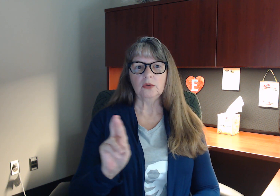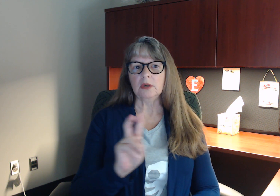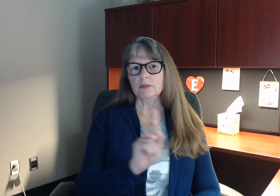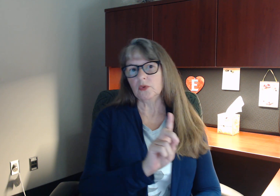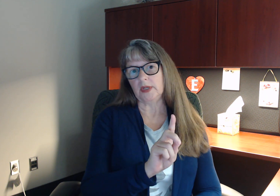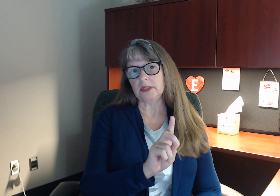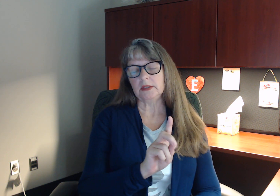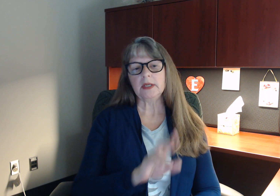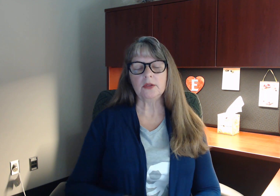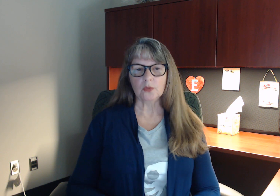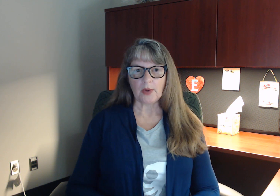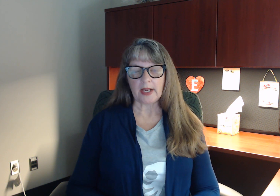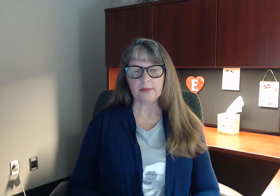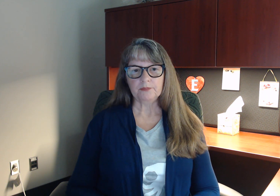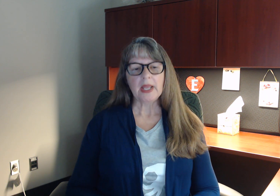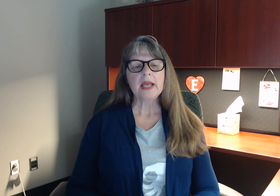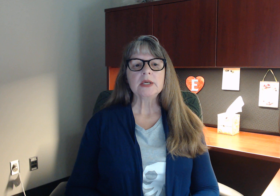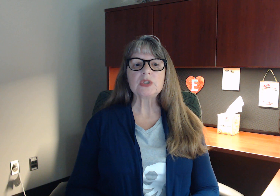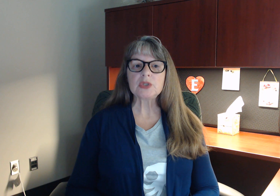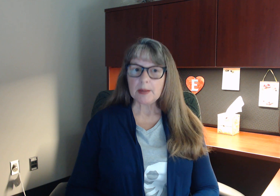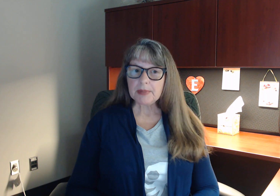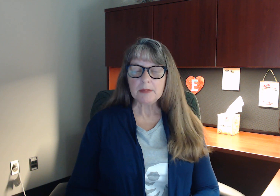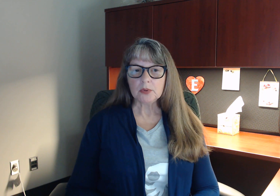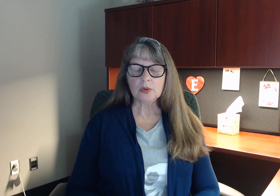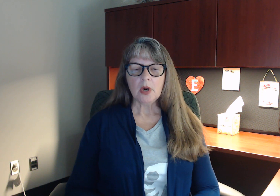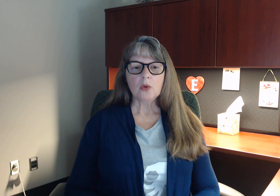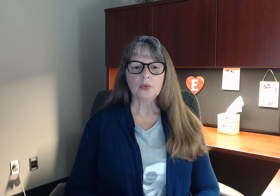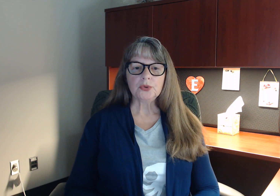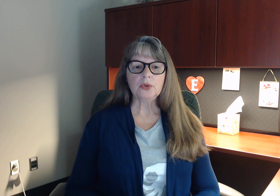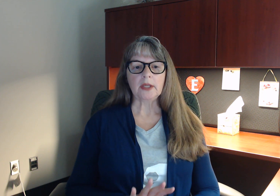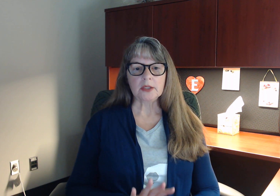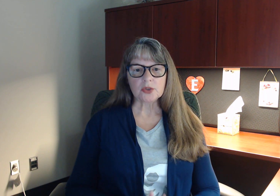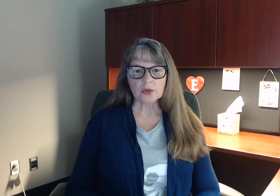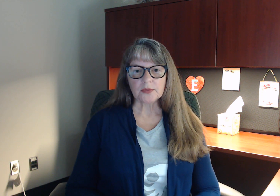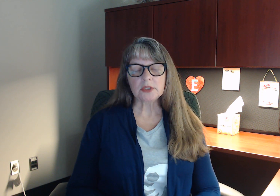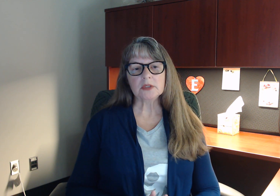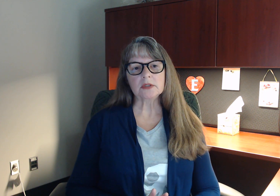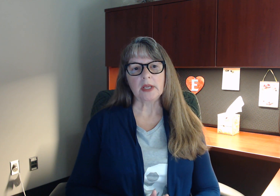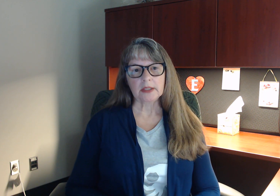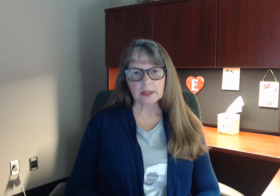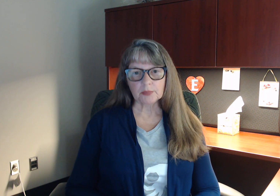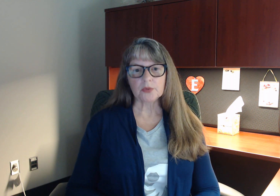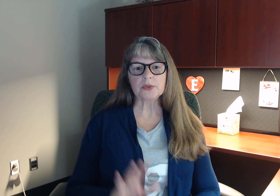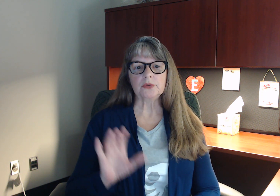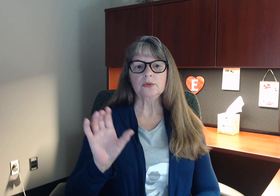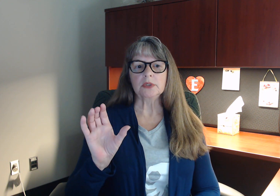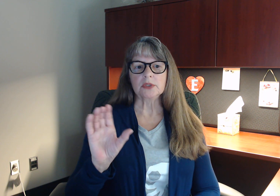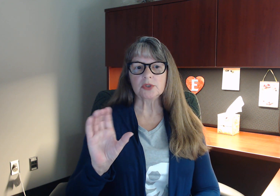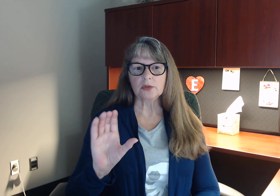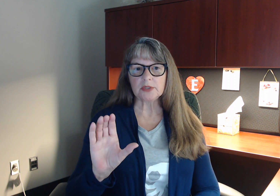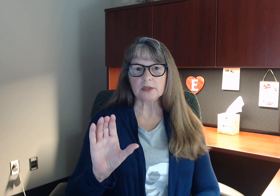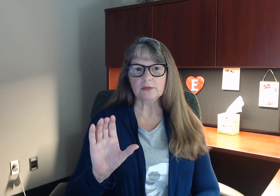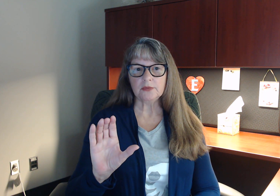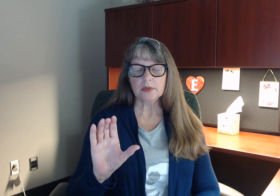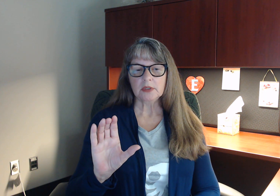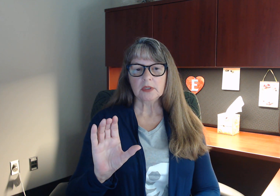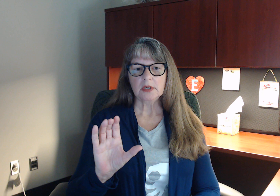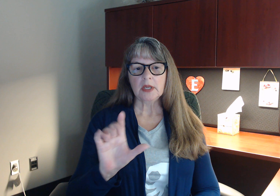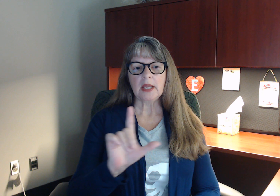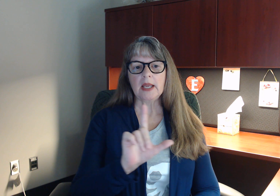can move it either way. Some people will do like conservatives and liberals. They'll do conservative